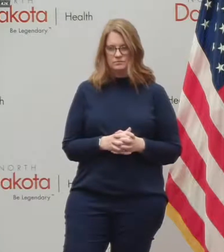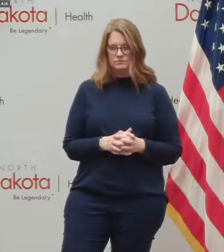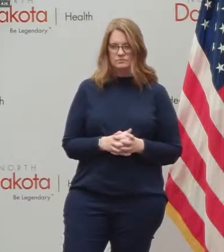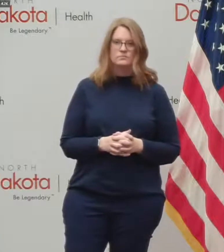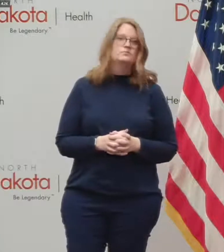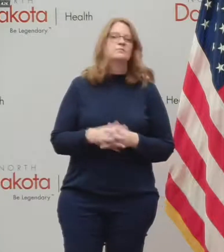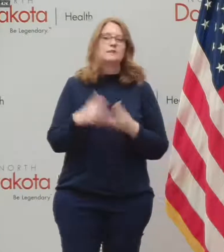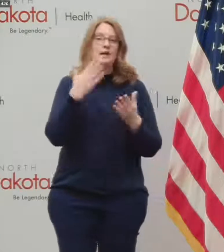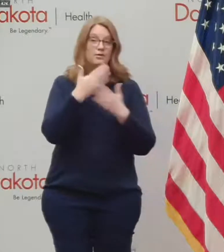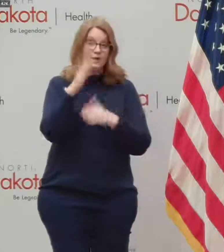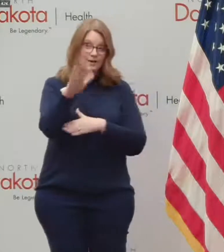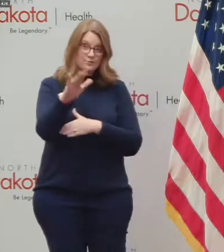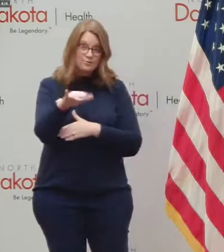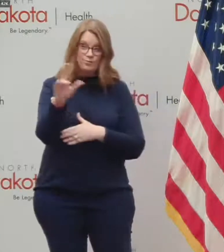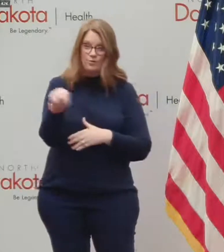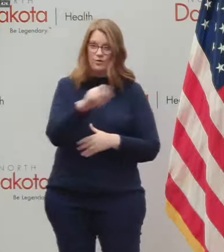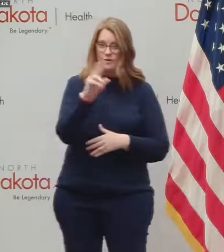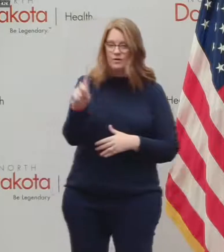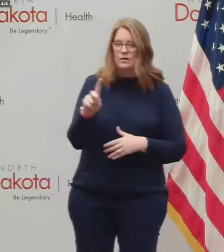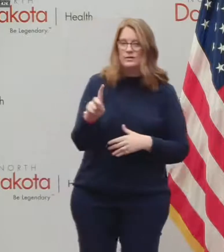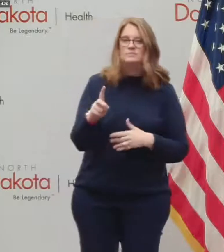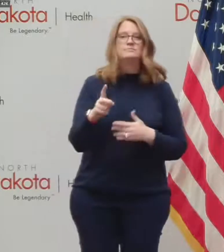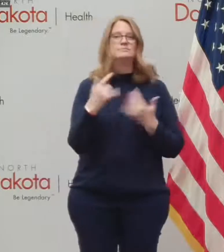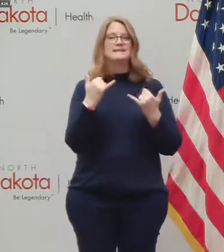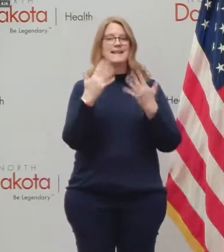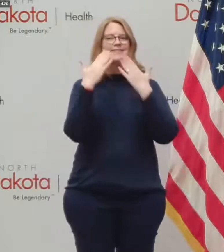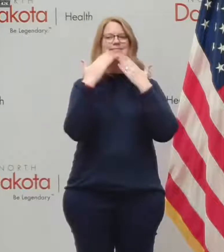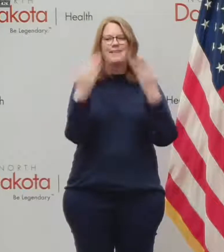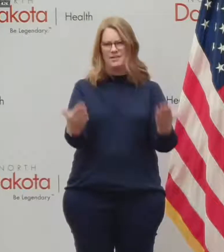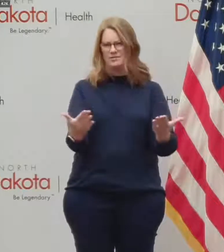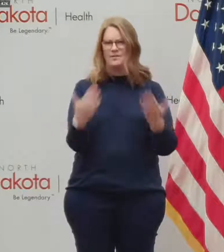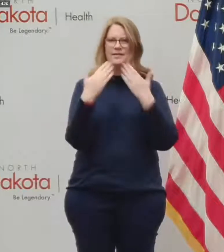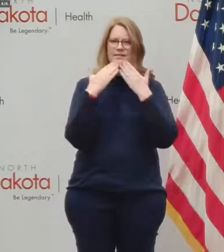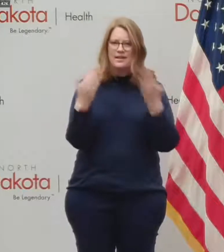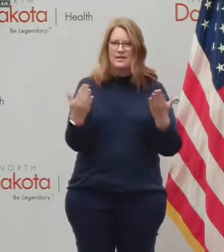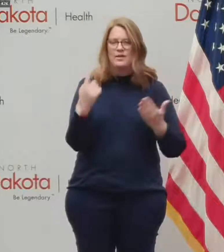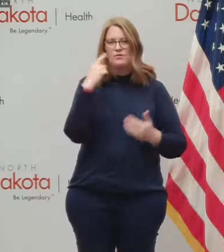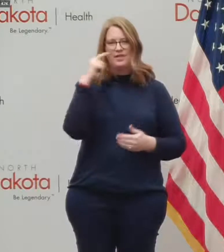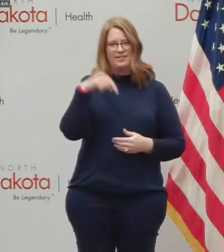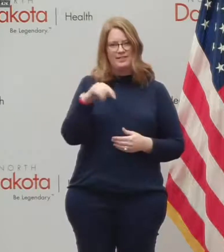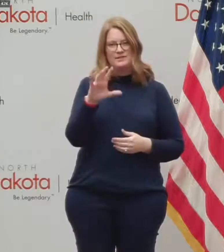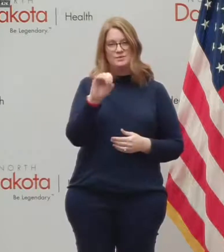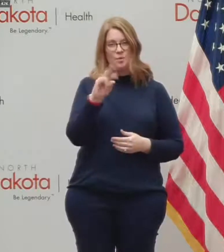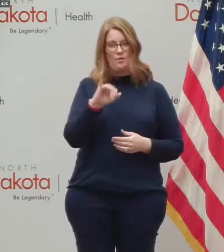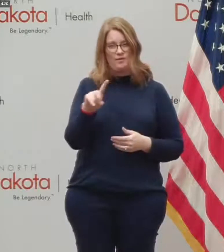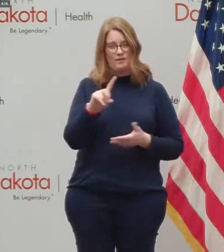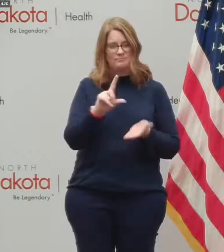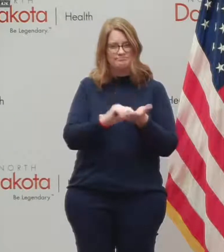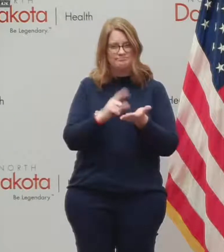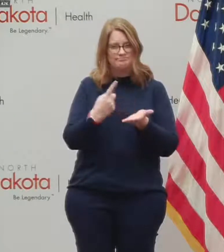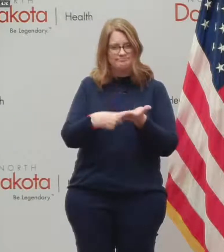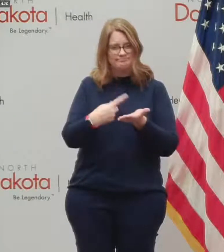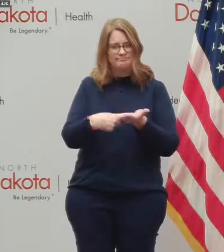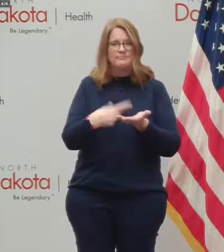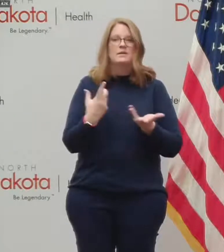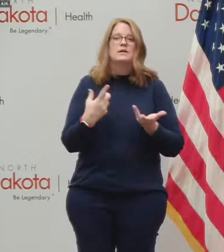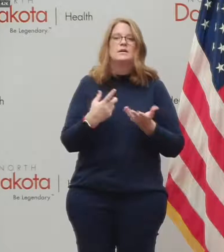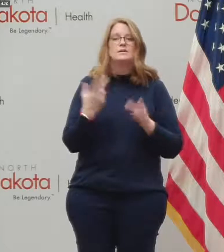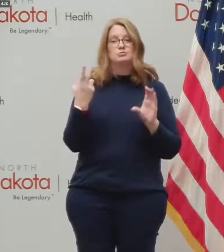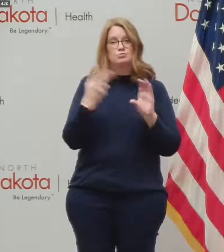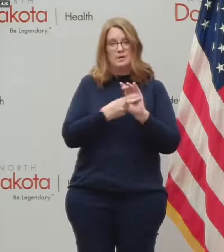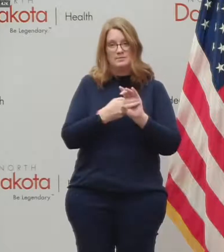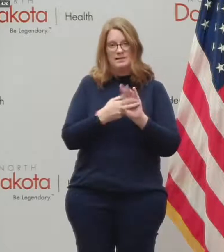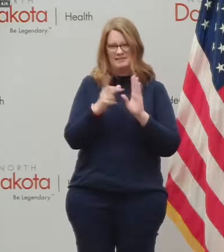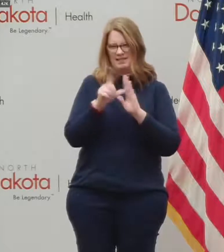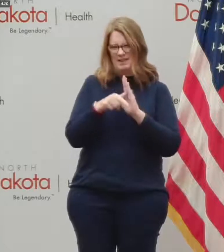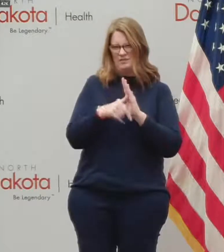Good afternoon, North Dakota, and thank you for joining us on this COVID press briefing. Joining me today for later